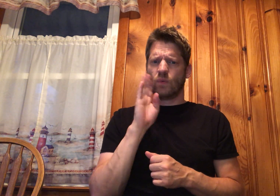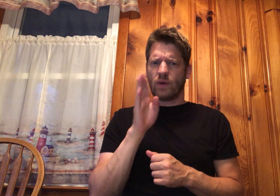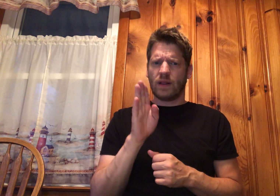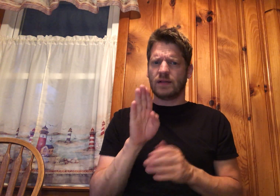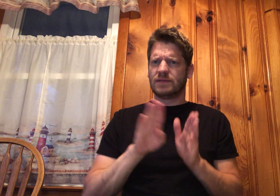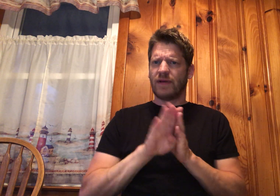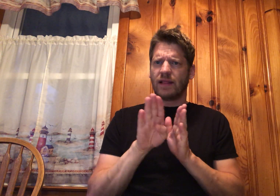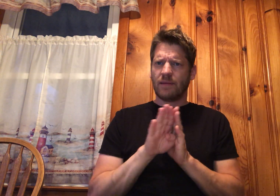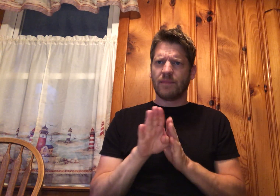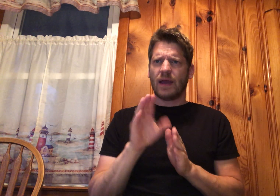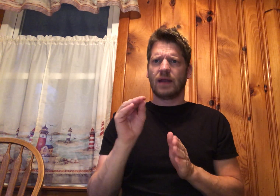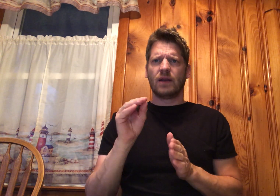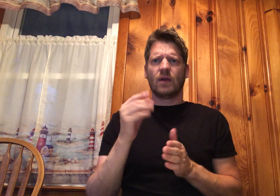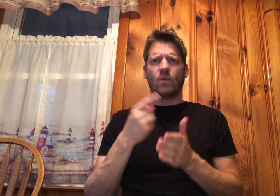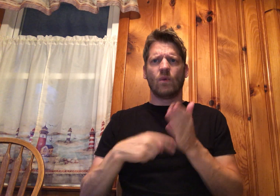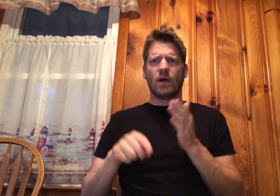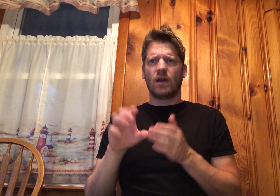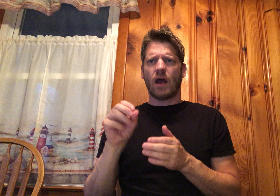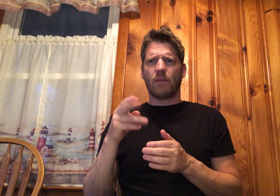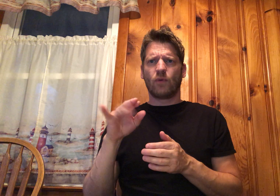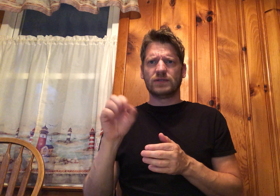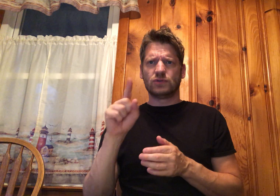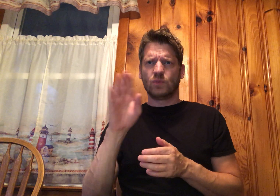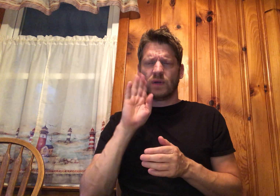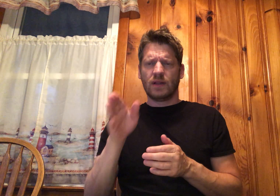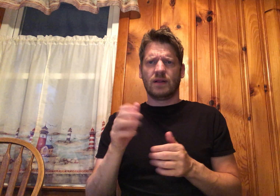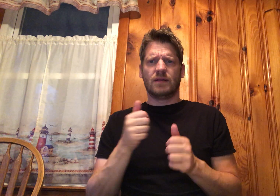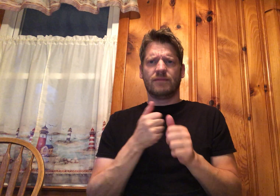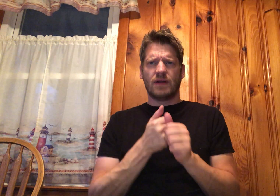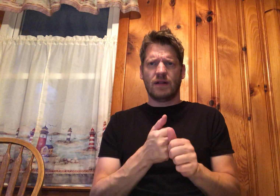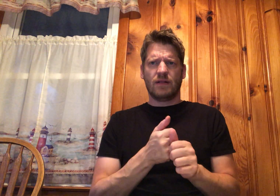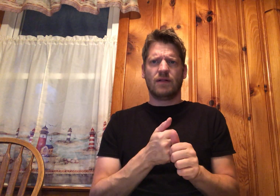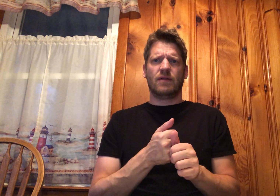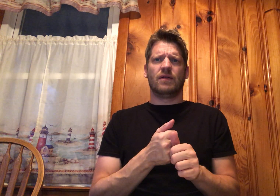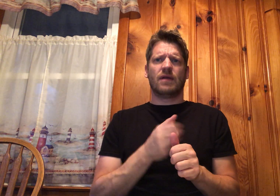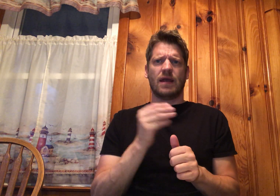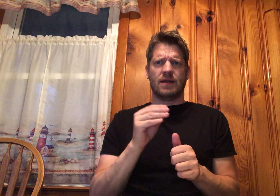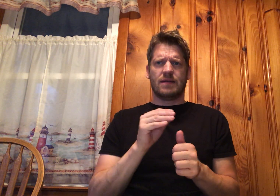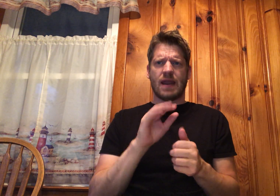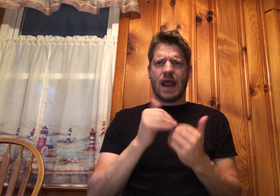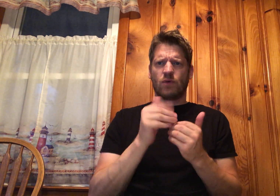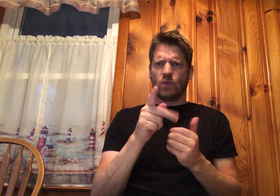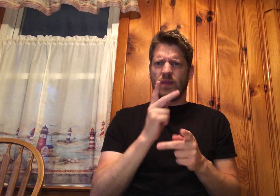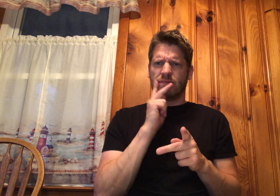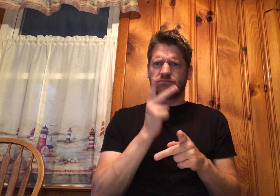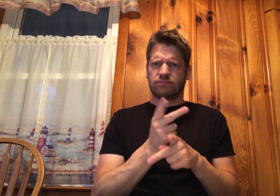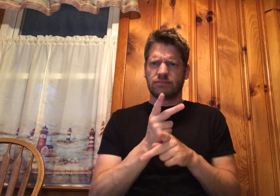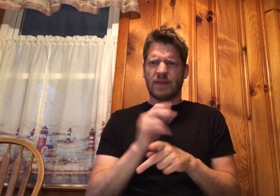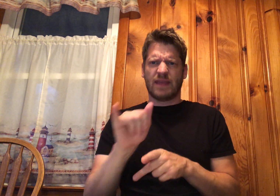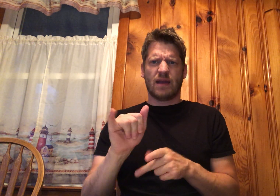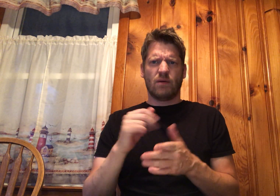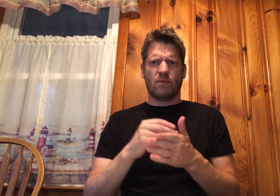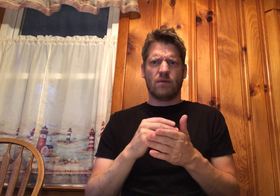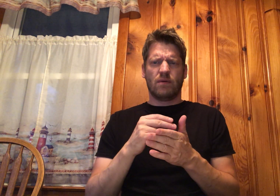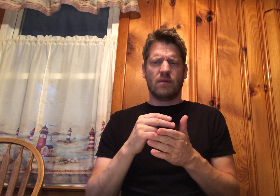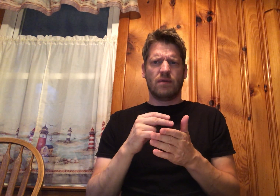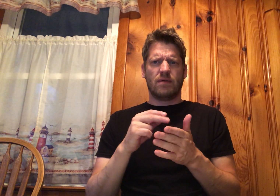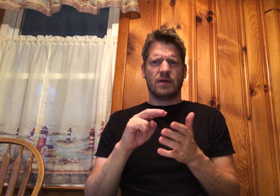product and whatever the maintenance you are doing after the completion of the product. So for each and every stage you have to follow some